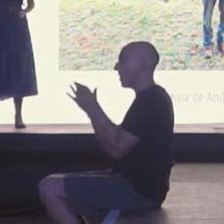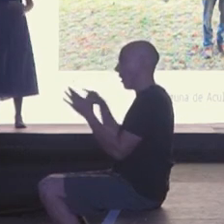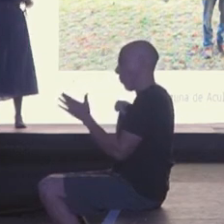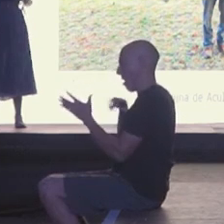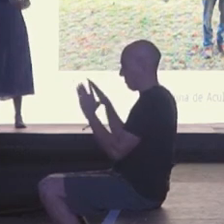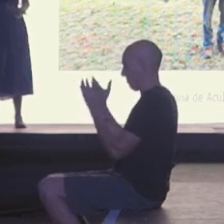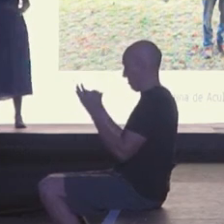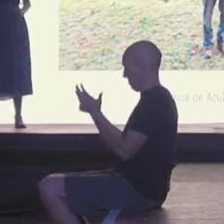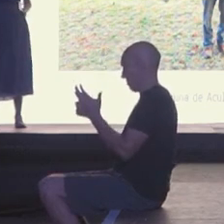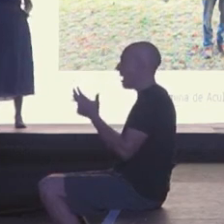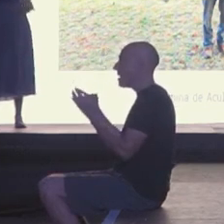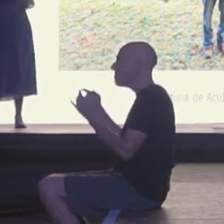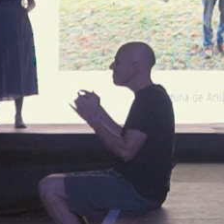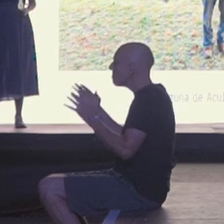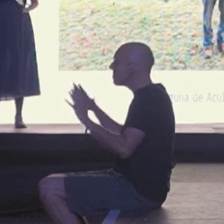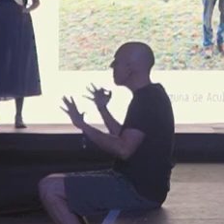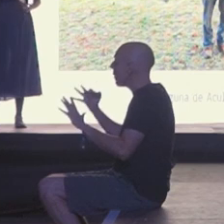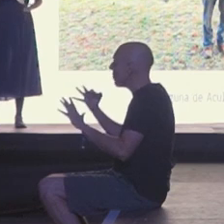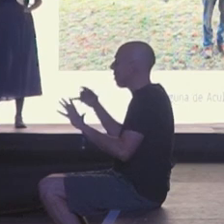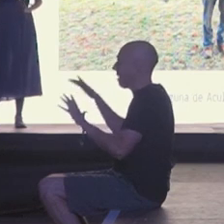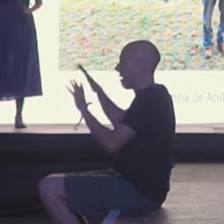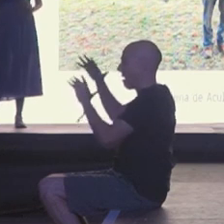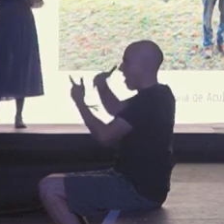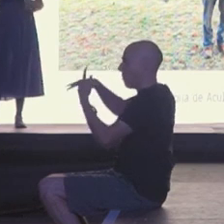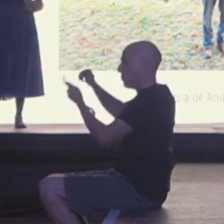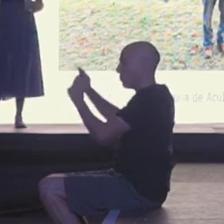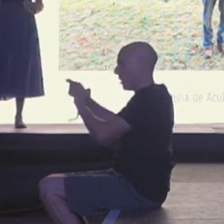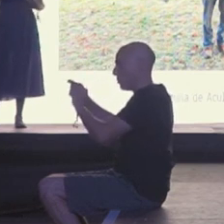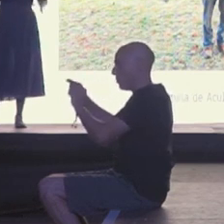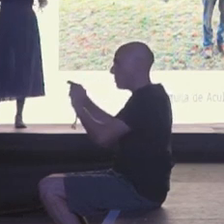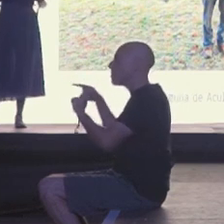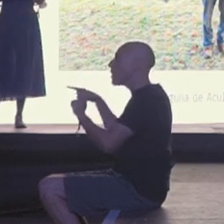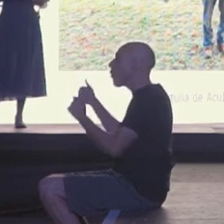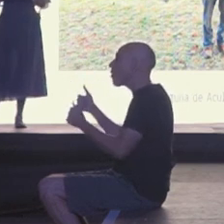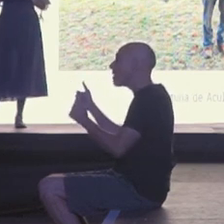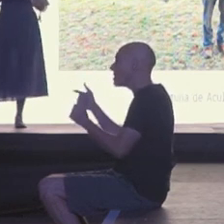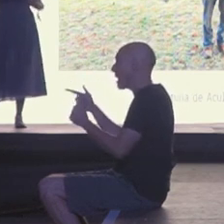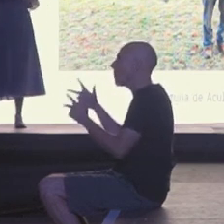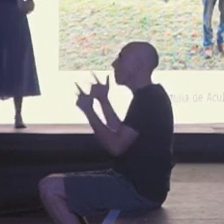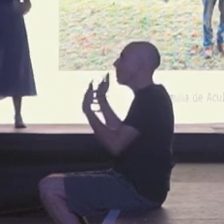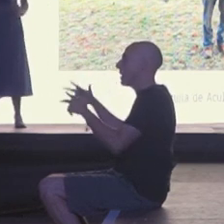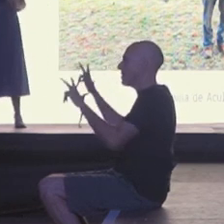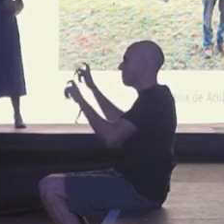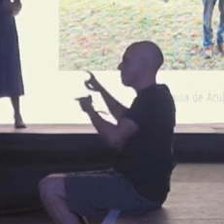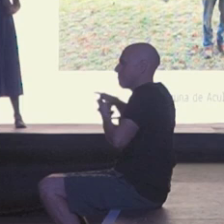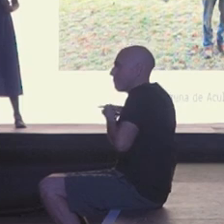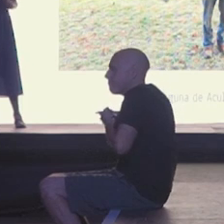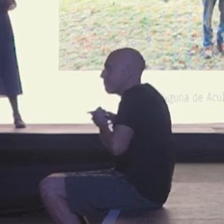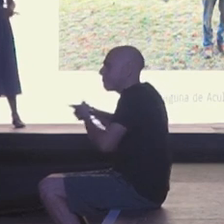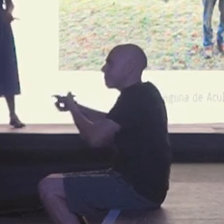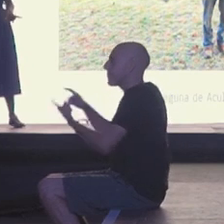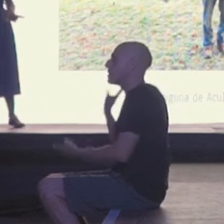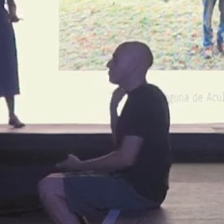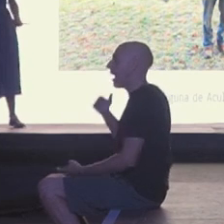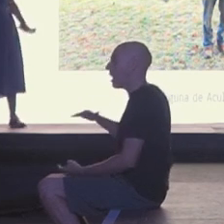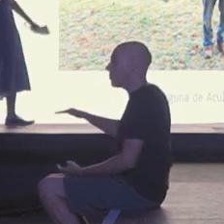change. So much so that since 2010, we have been facing a mega drought, so called because of how extreme and how long it has been